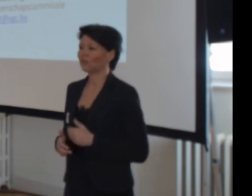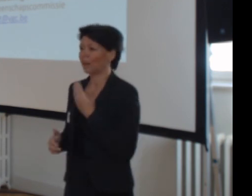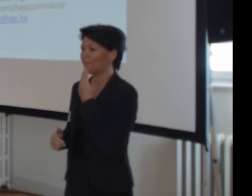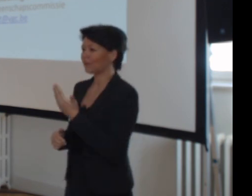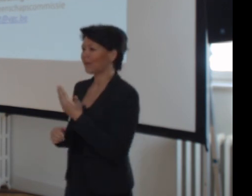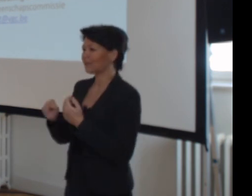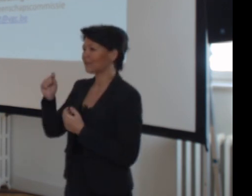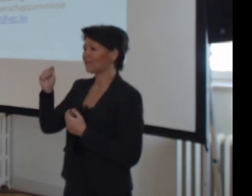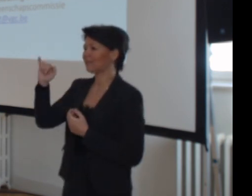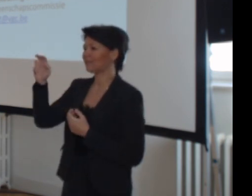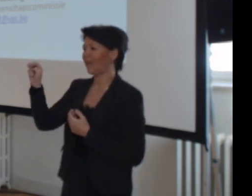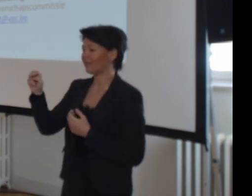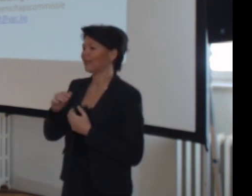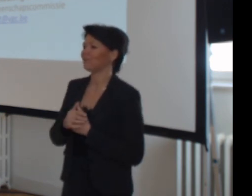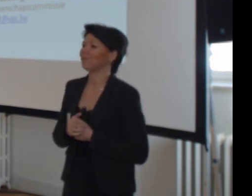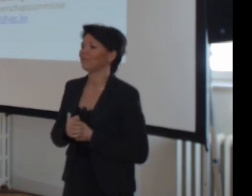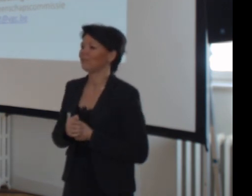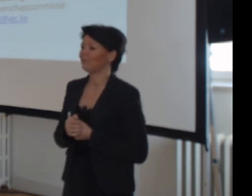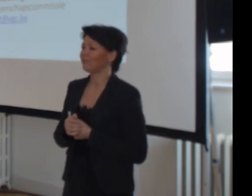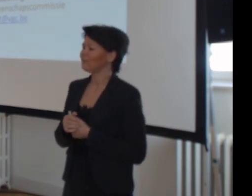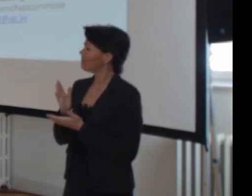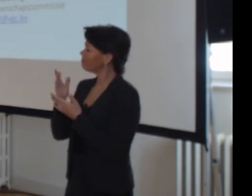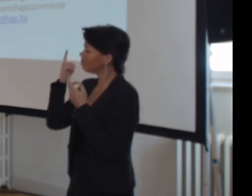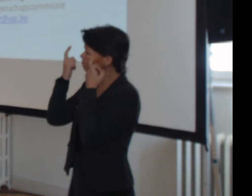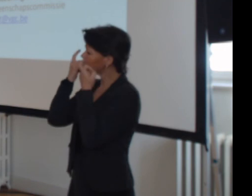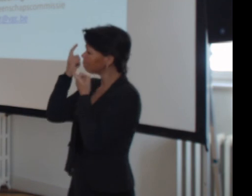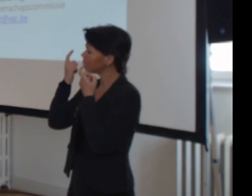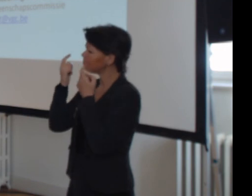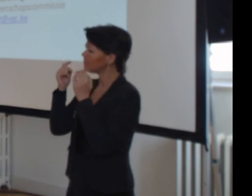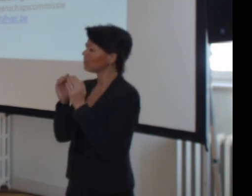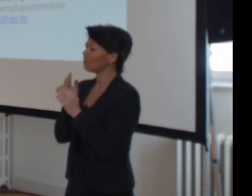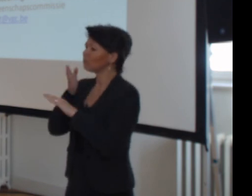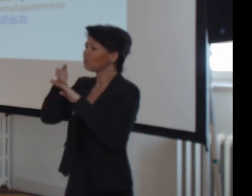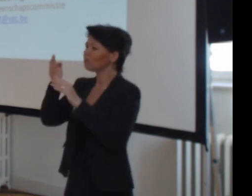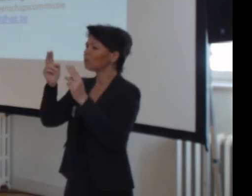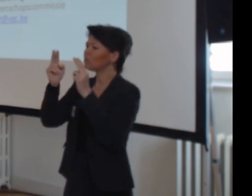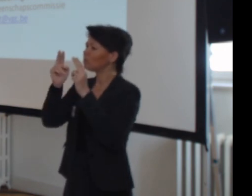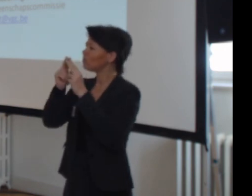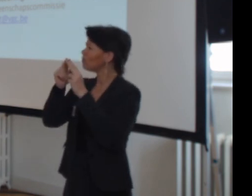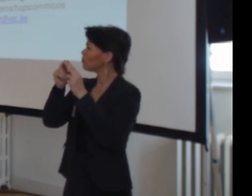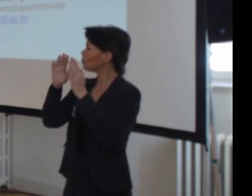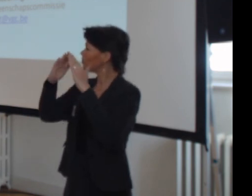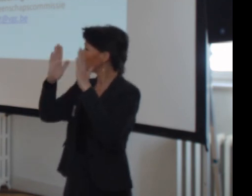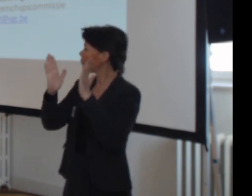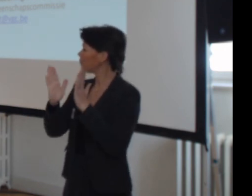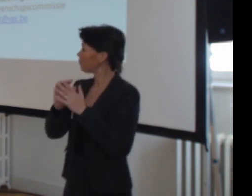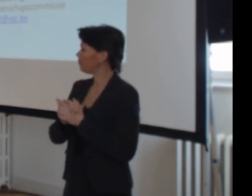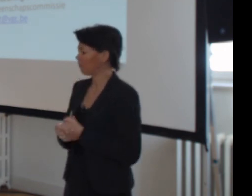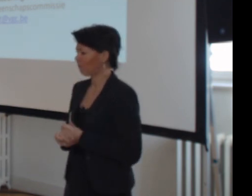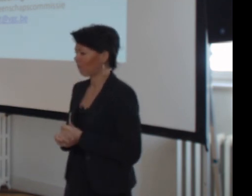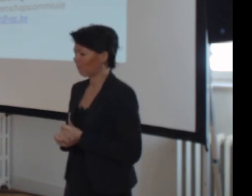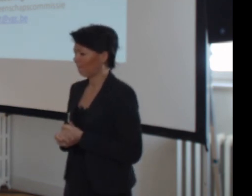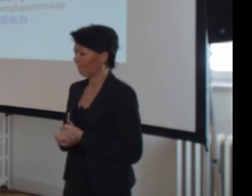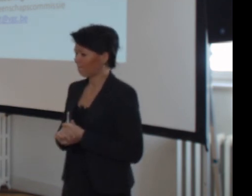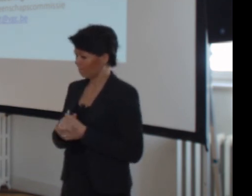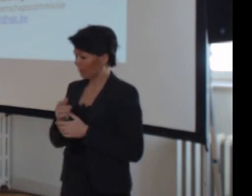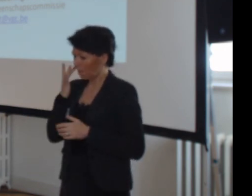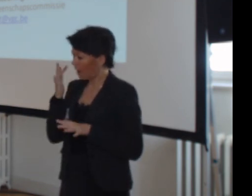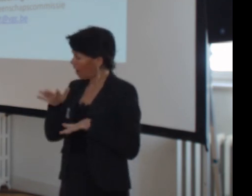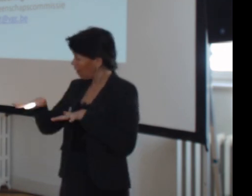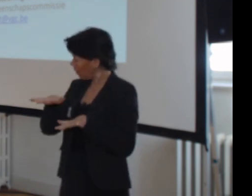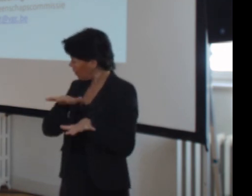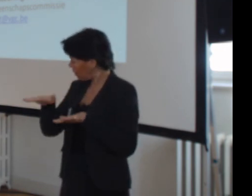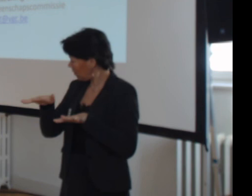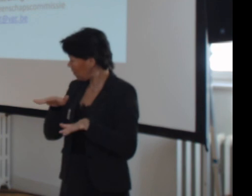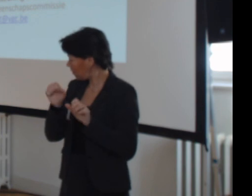Thank you, Stan. I was wondering about the home visits. Is it easy to arrange that? Is